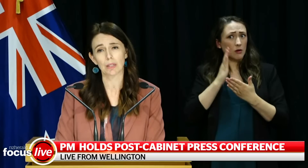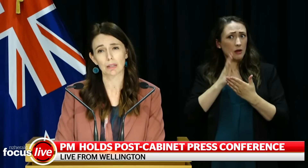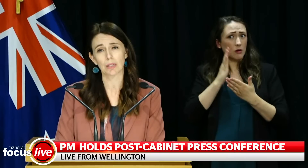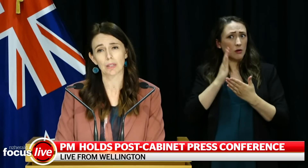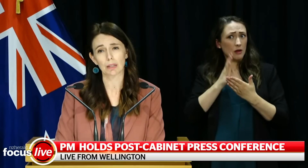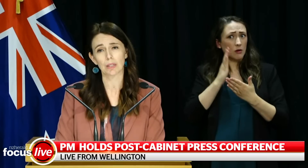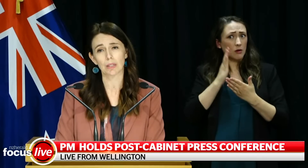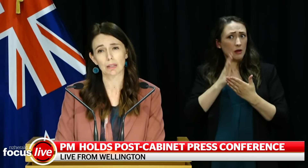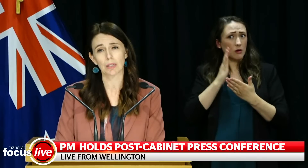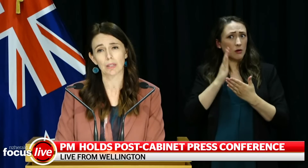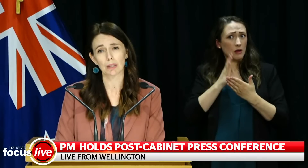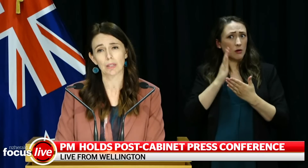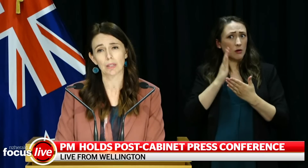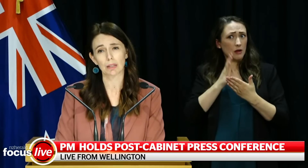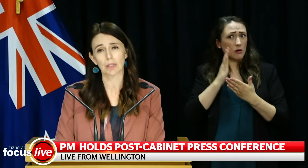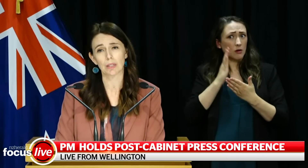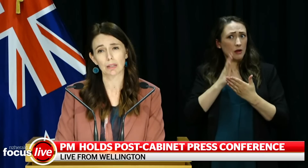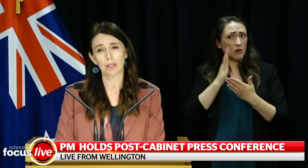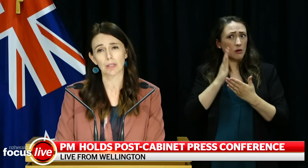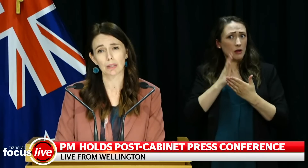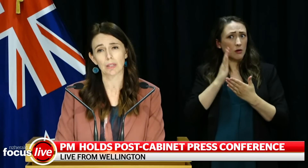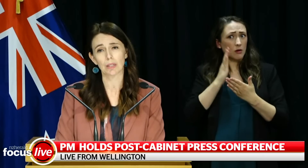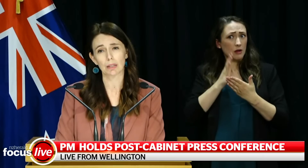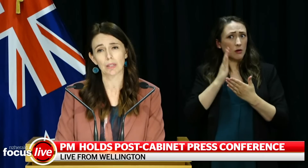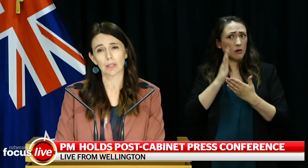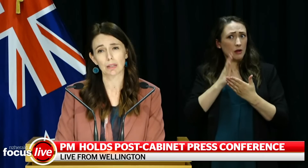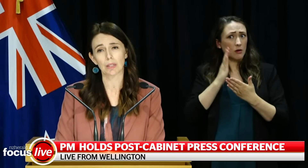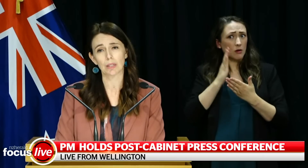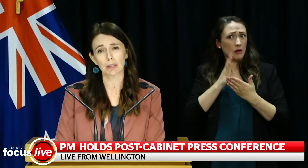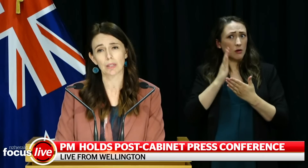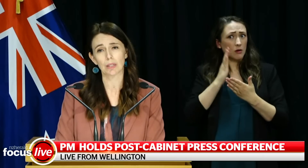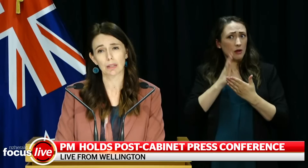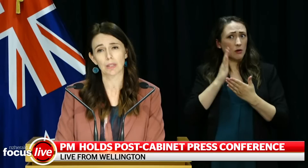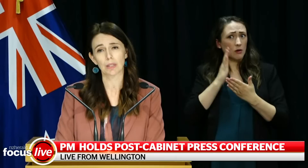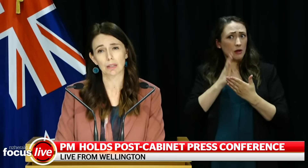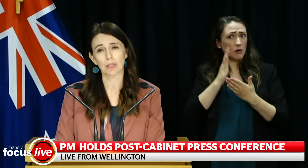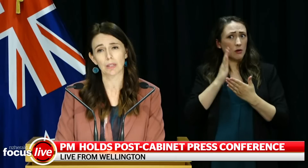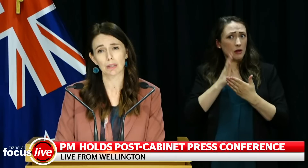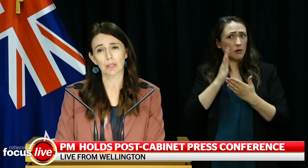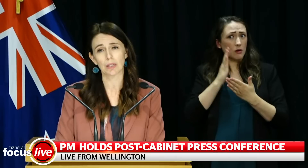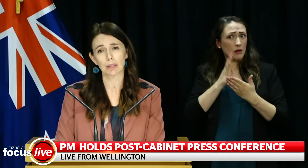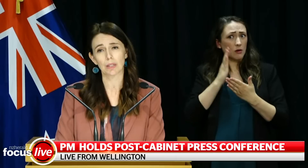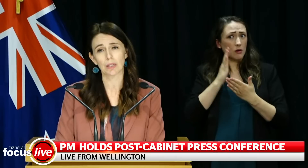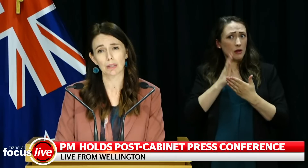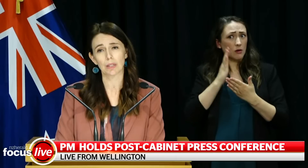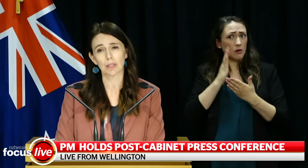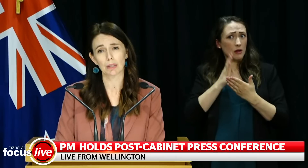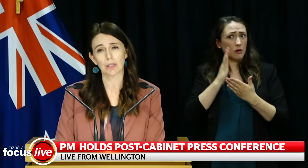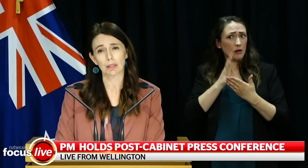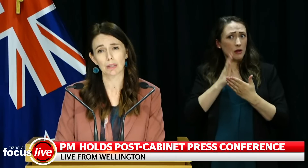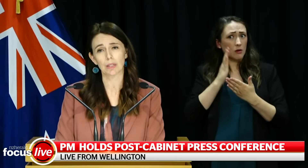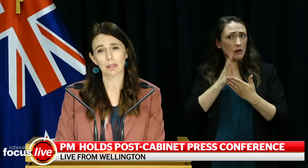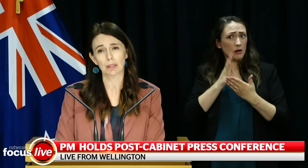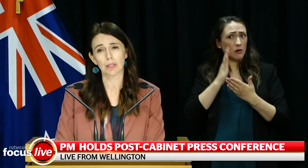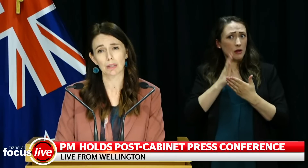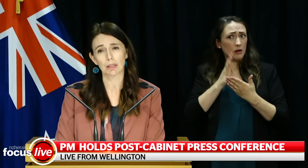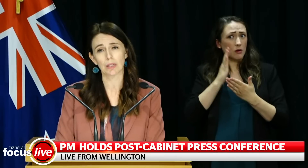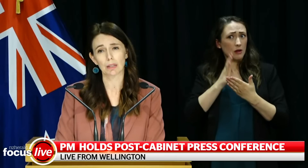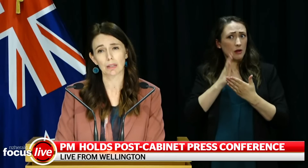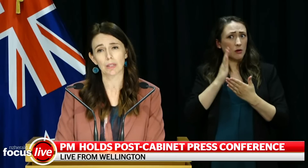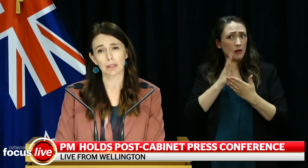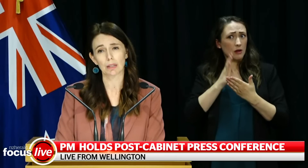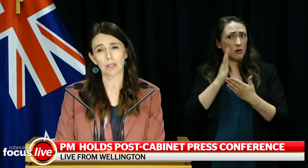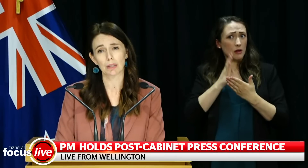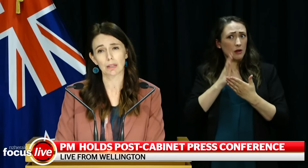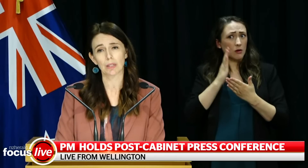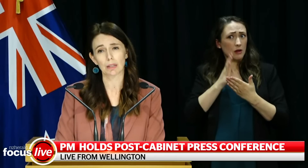to have a look at the COVID-19 Aotearoa modelling around test to release? Yes, I have, but I'd struggle to recall some of the exact numbers